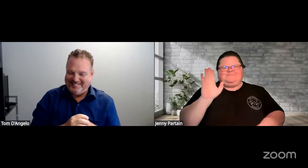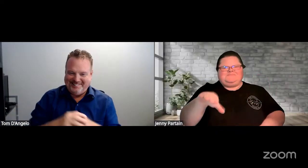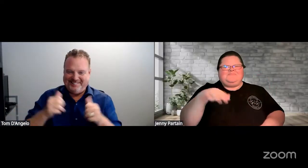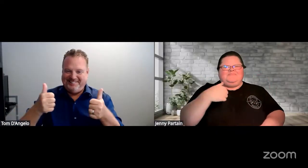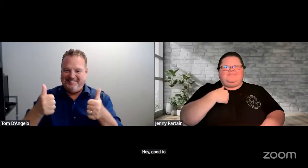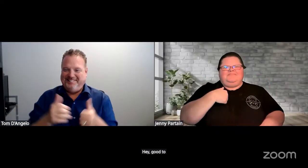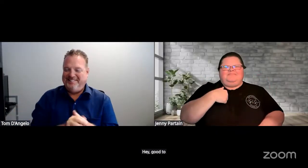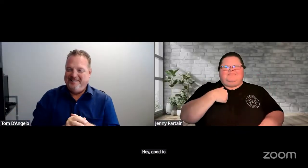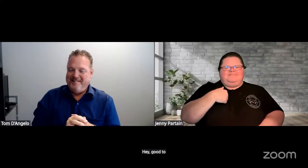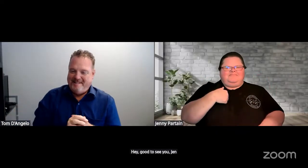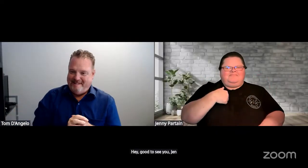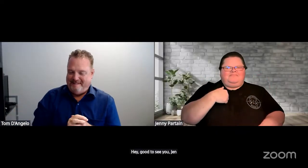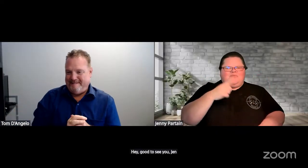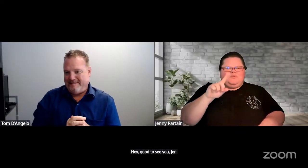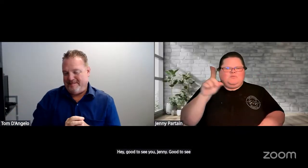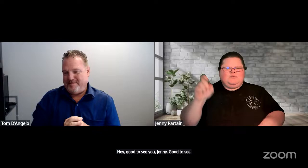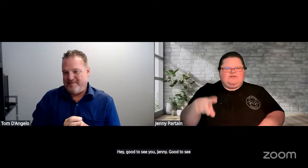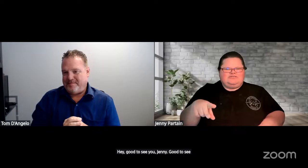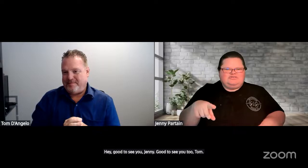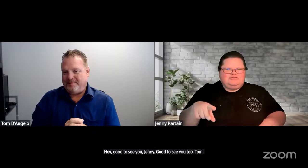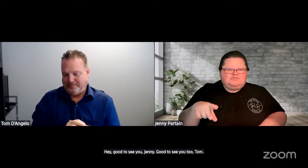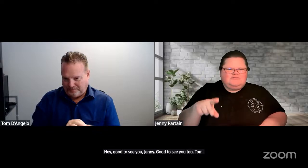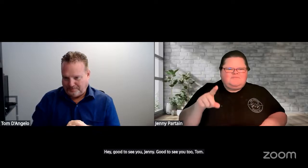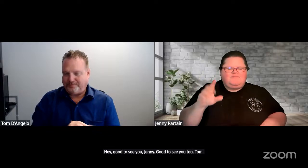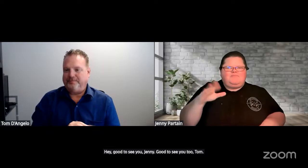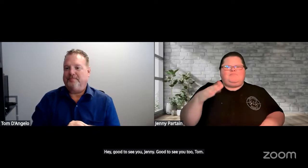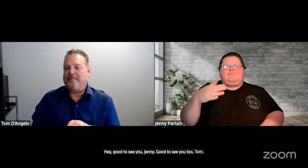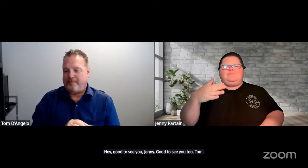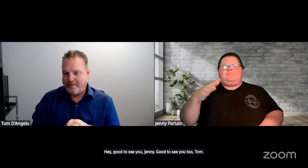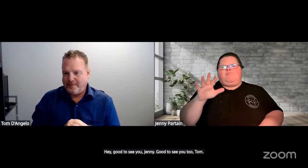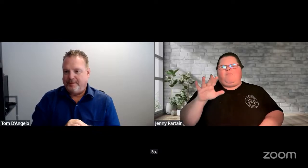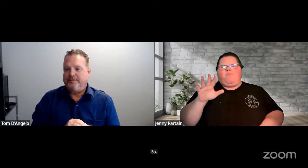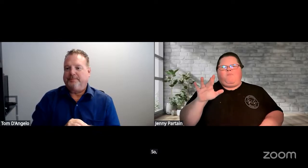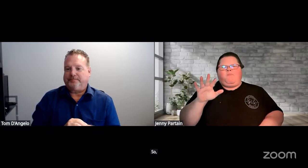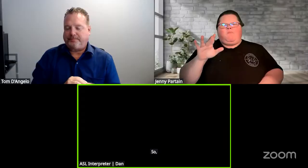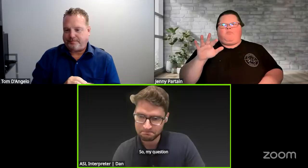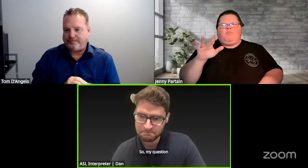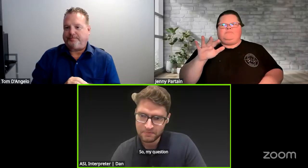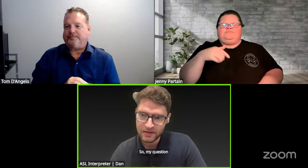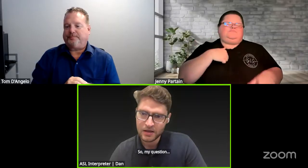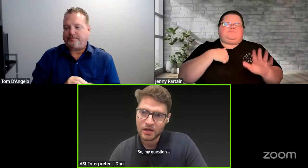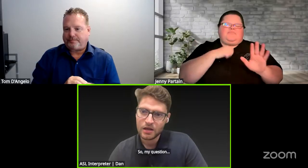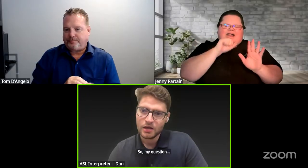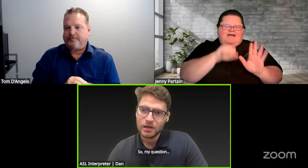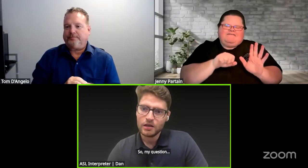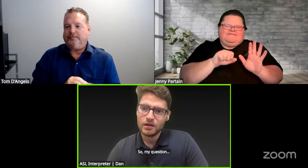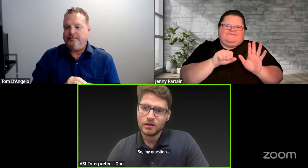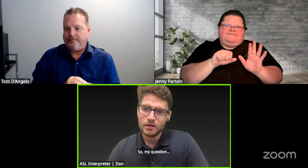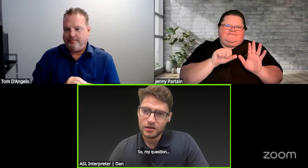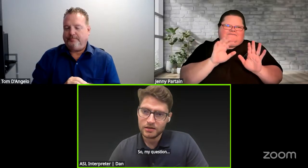Hey, good to see you, Jenny. Good to see you too, Tom. So my question,